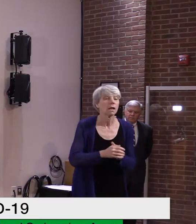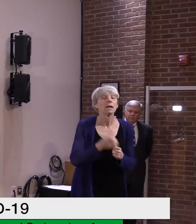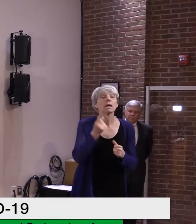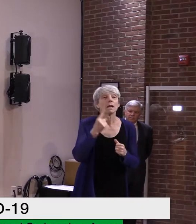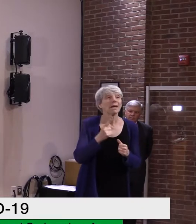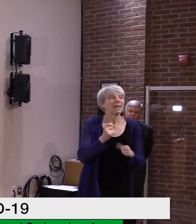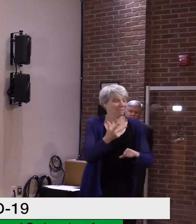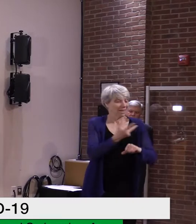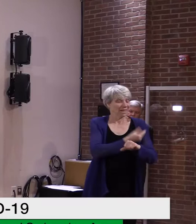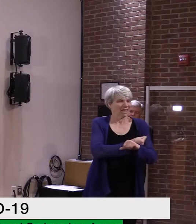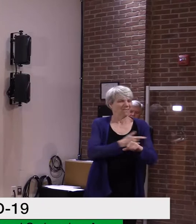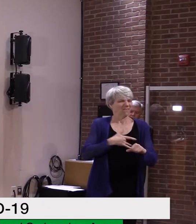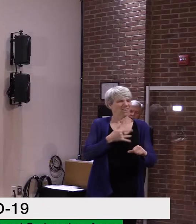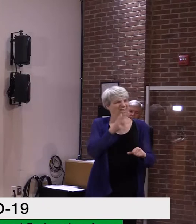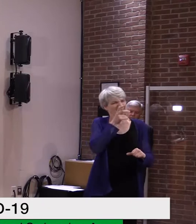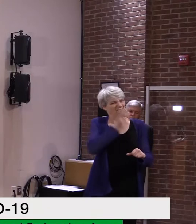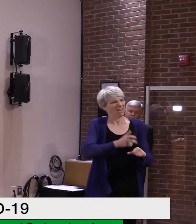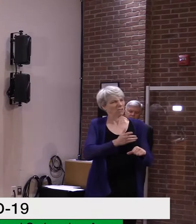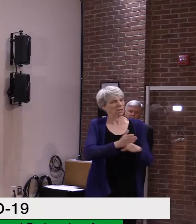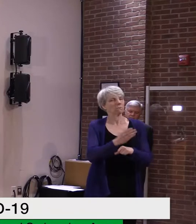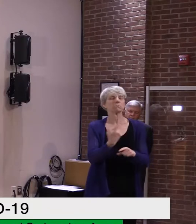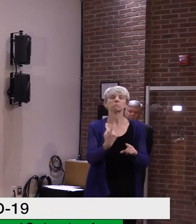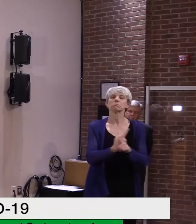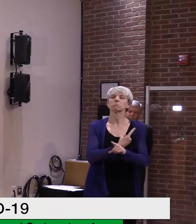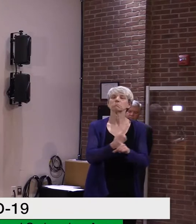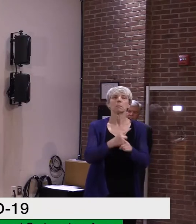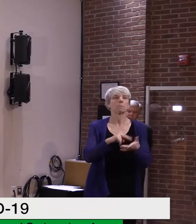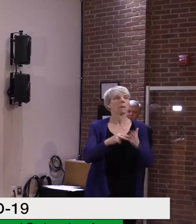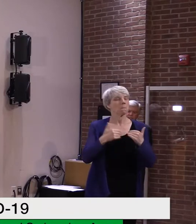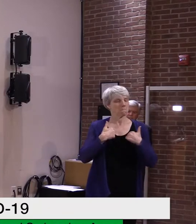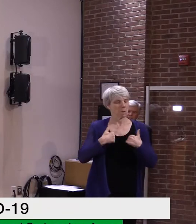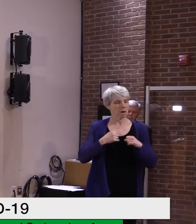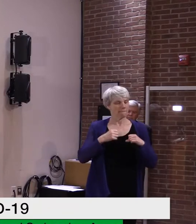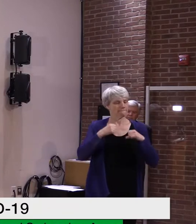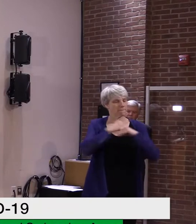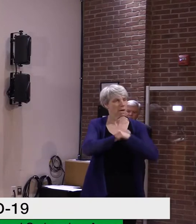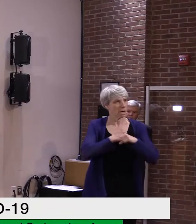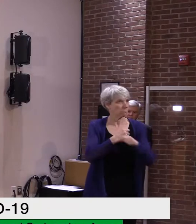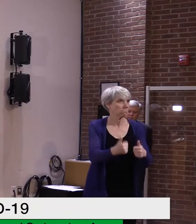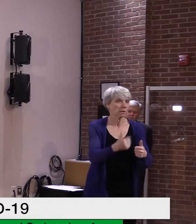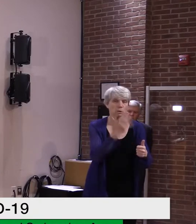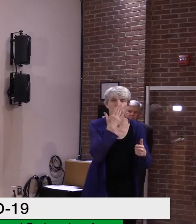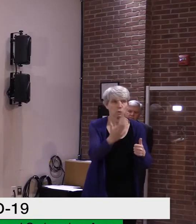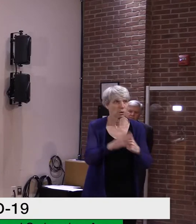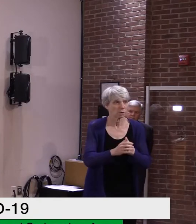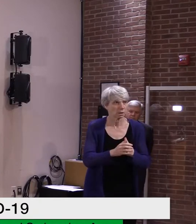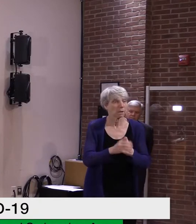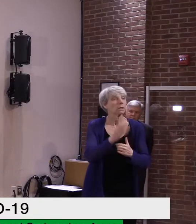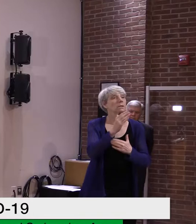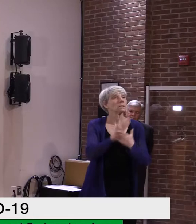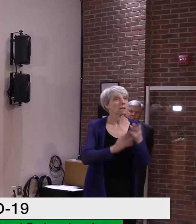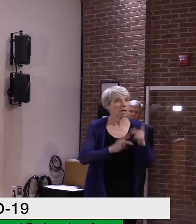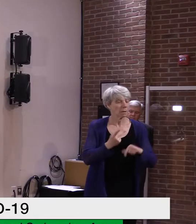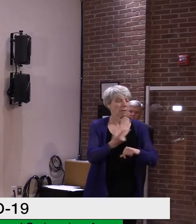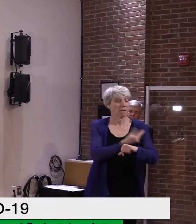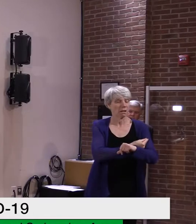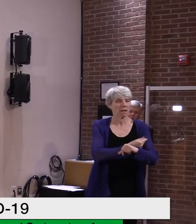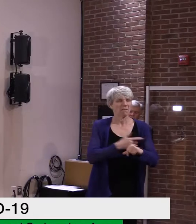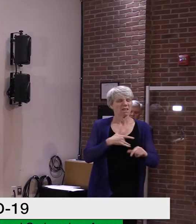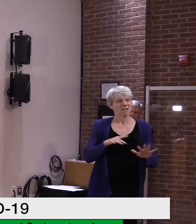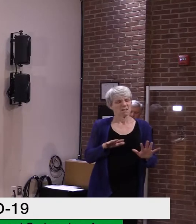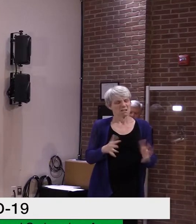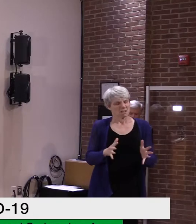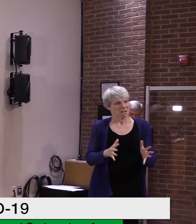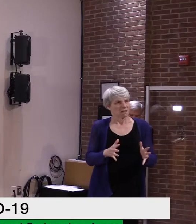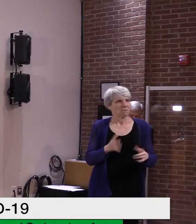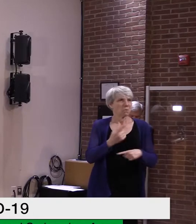building protection. Some people may feel a bit off for a day, but people don't have side effects at all in